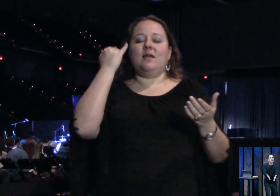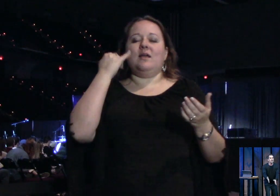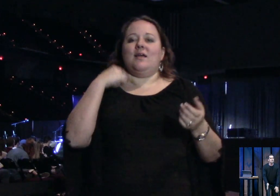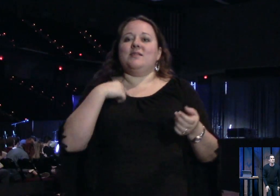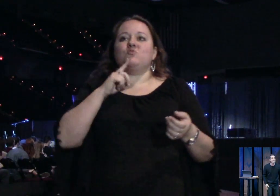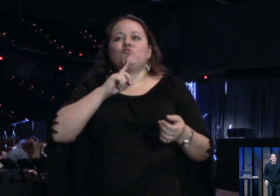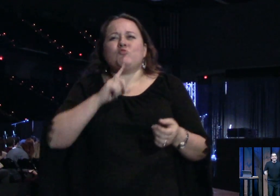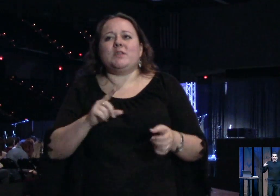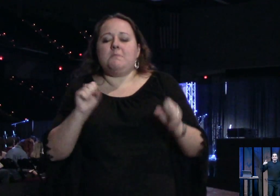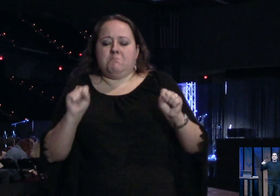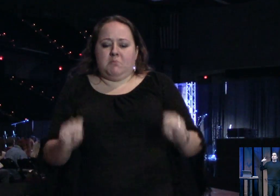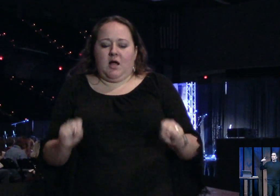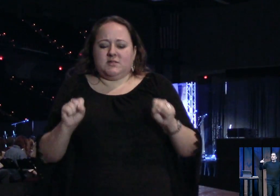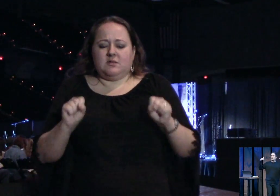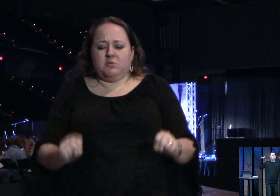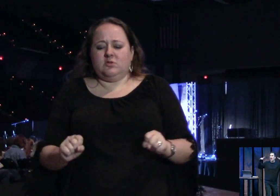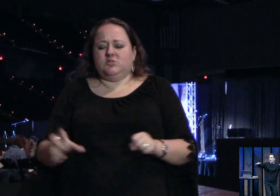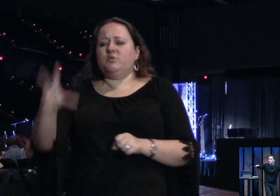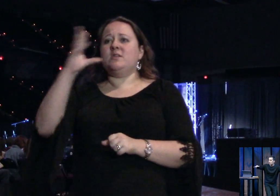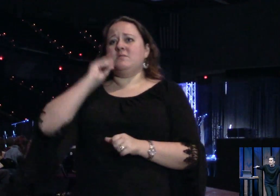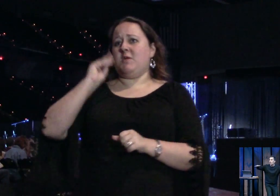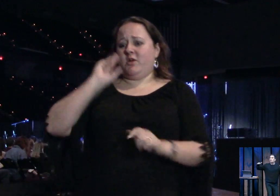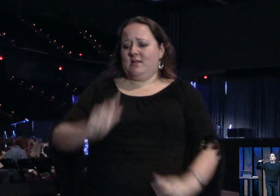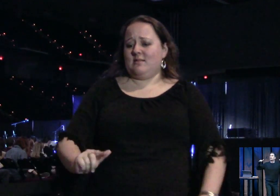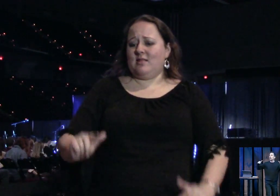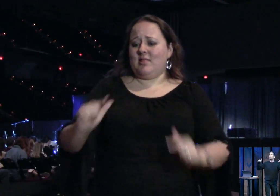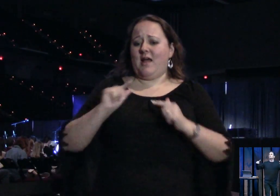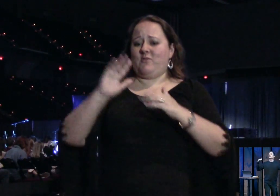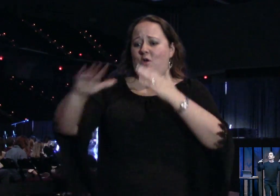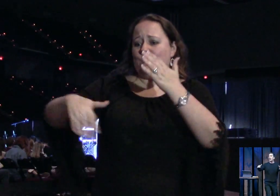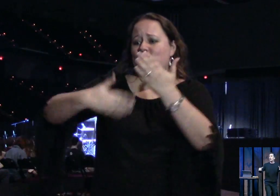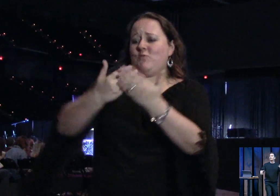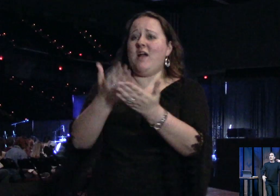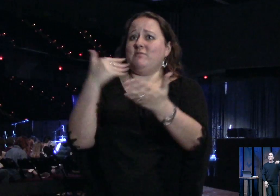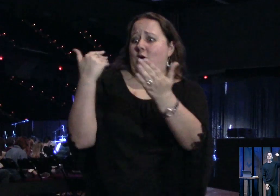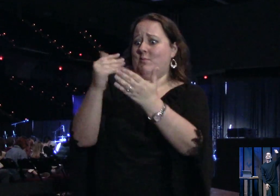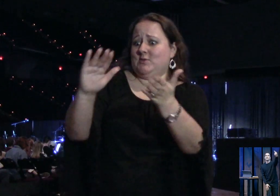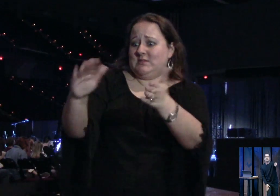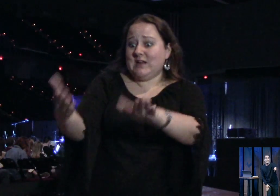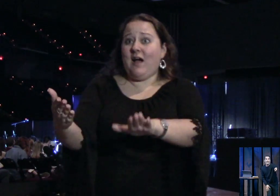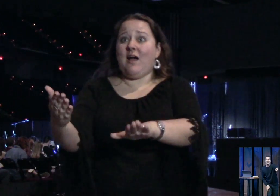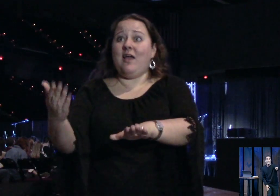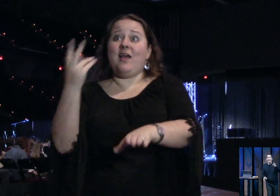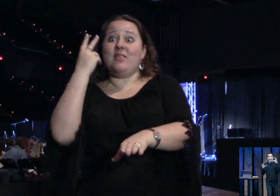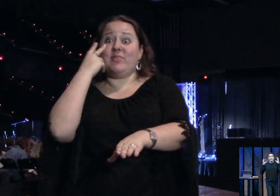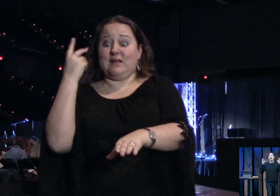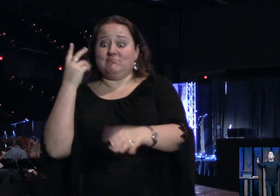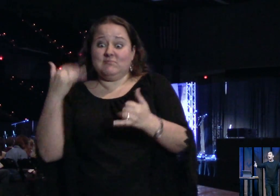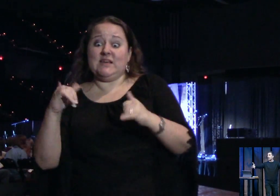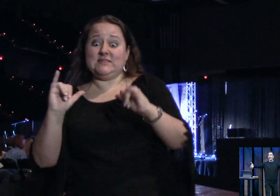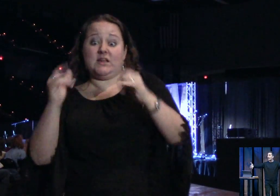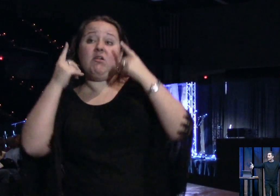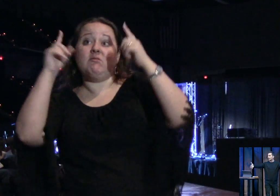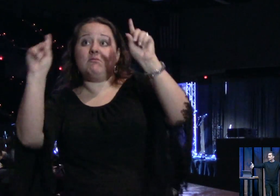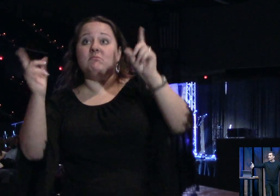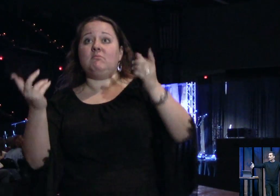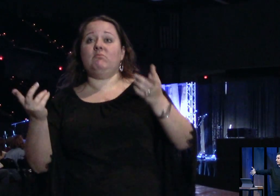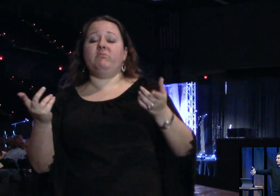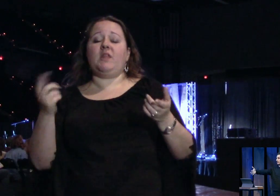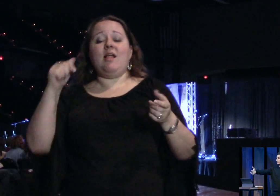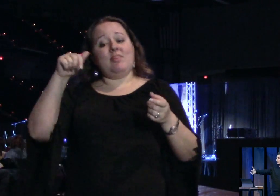Solomon's saying, he's saying, is it really possible to go through life, get to the end, and come out